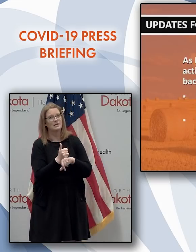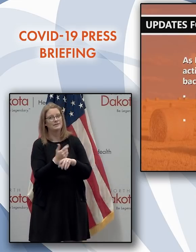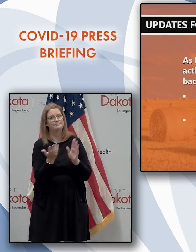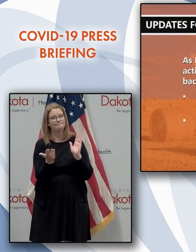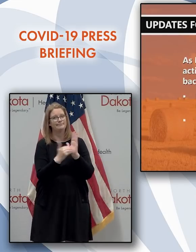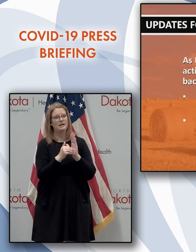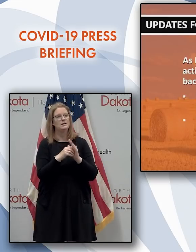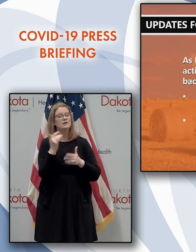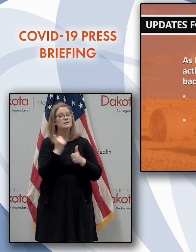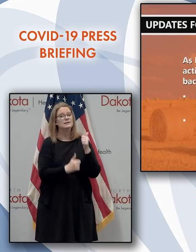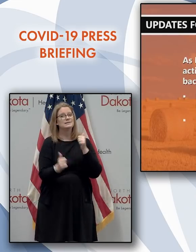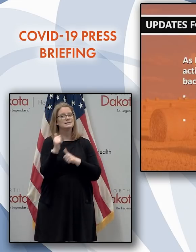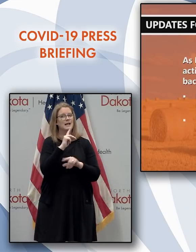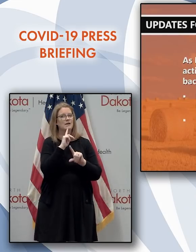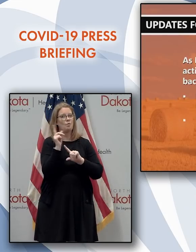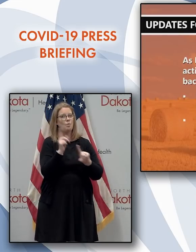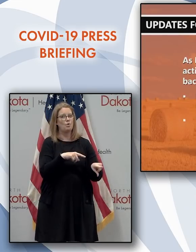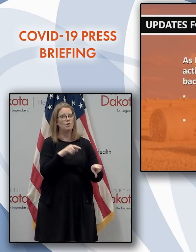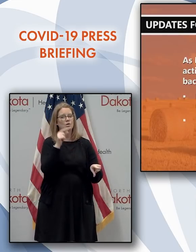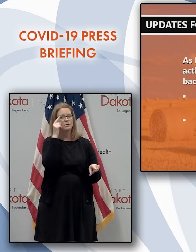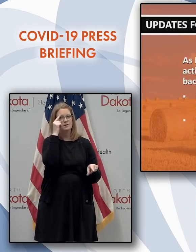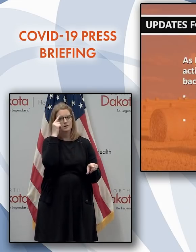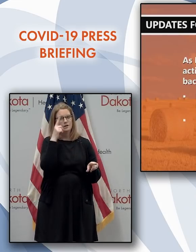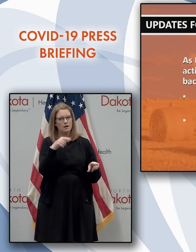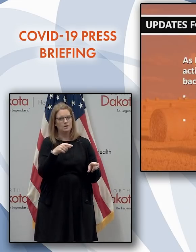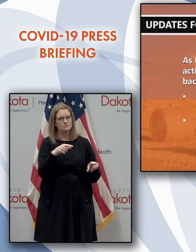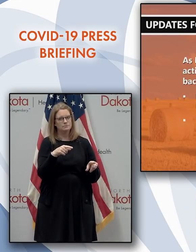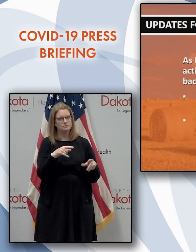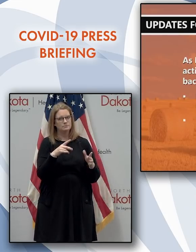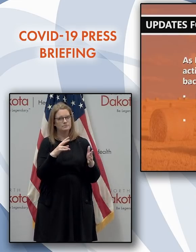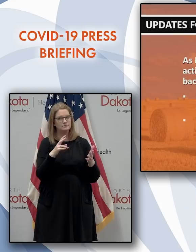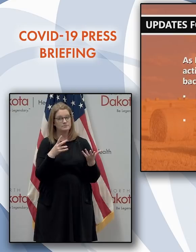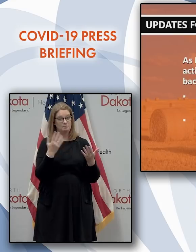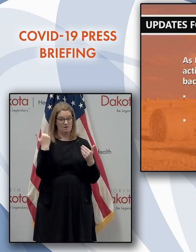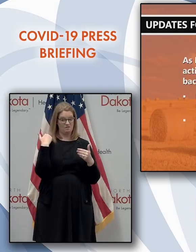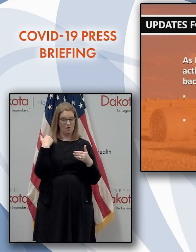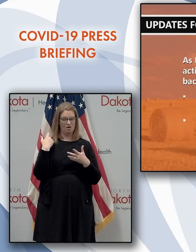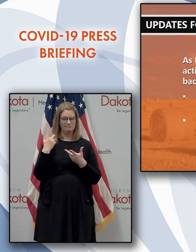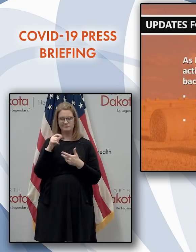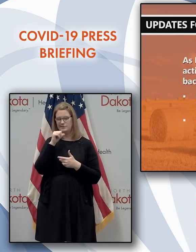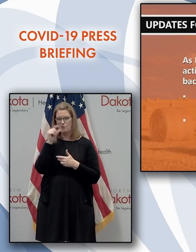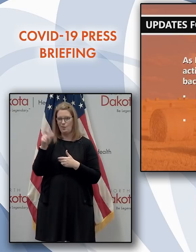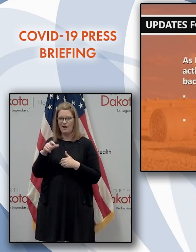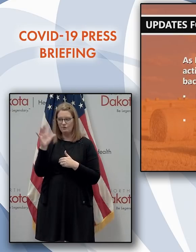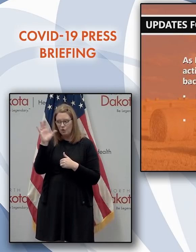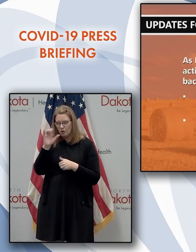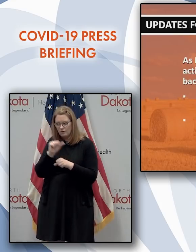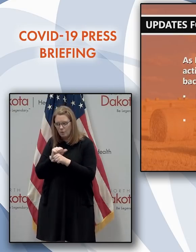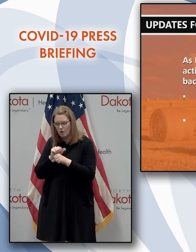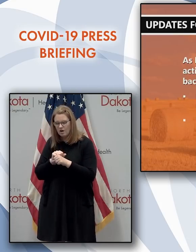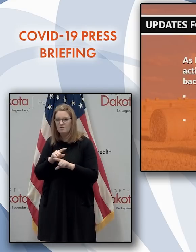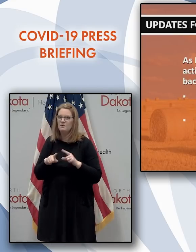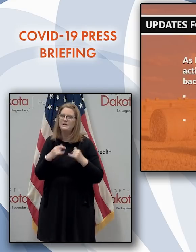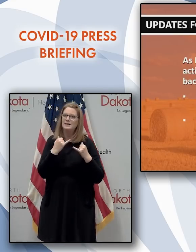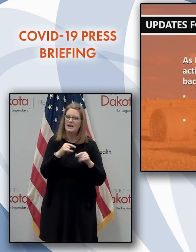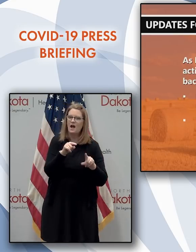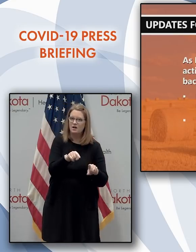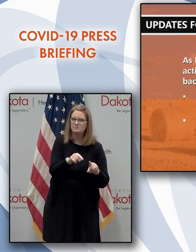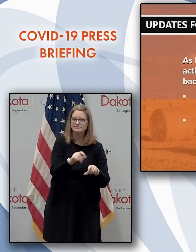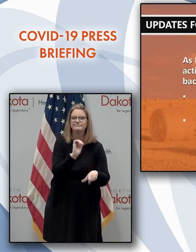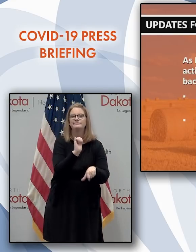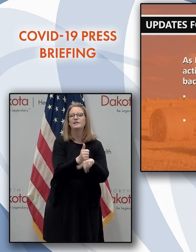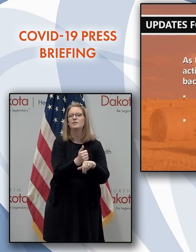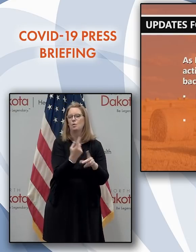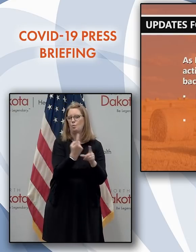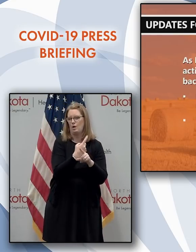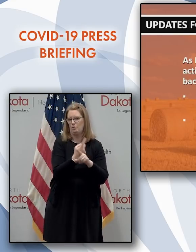this executive order is rescinding some of the earlier work and resumes the normal requirements that